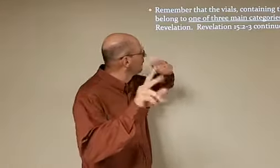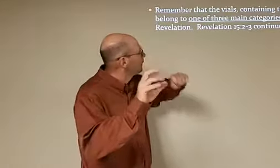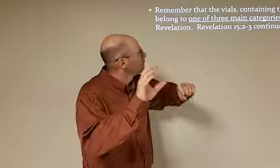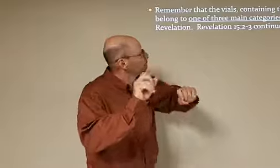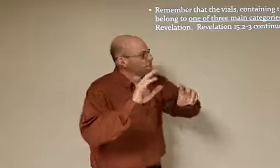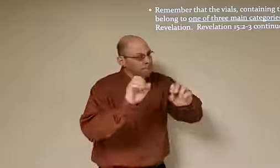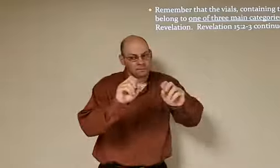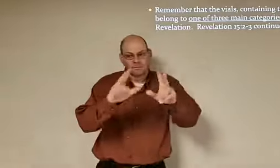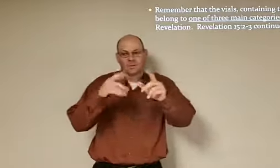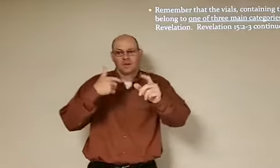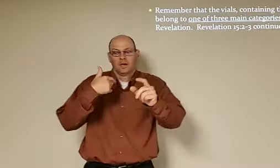a little bit of commentary.